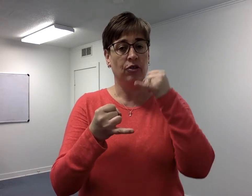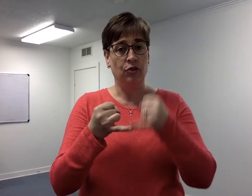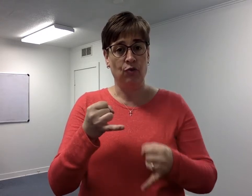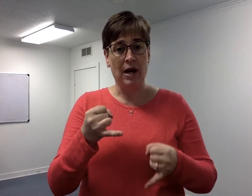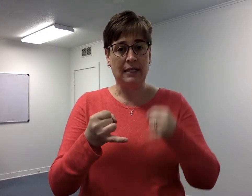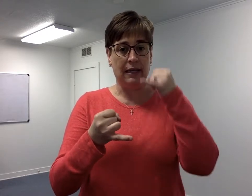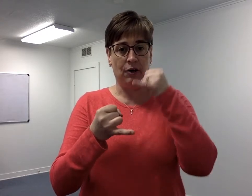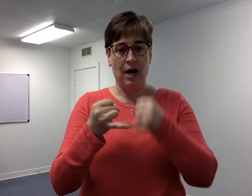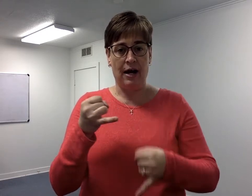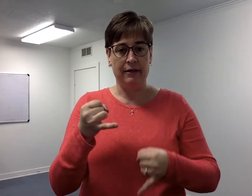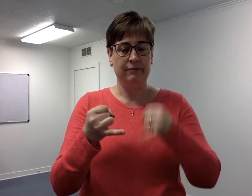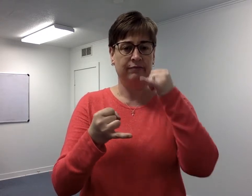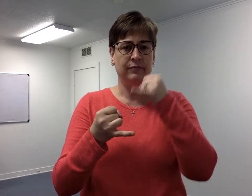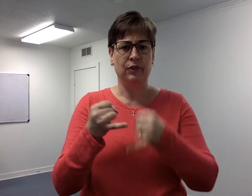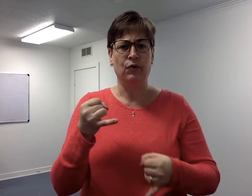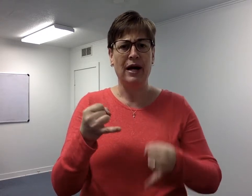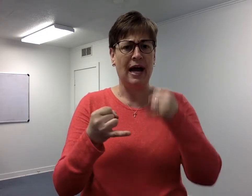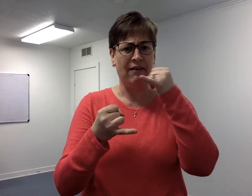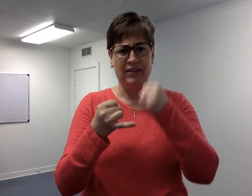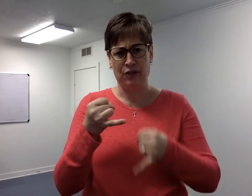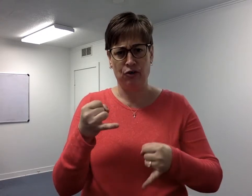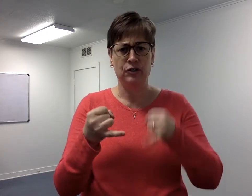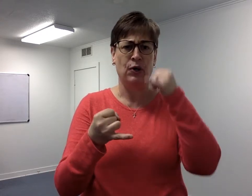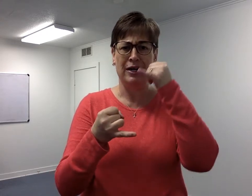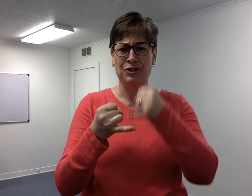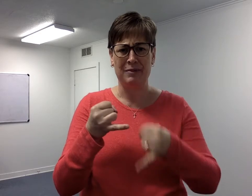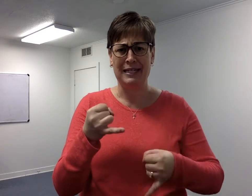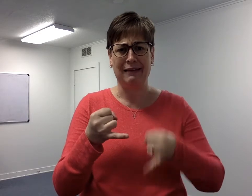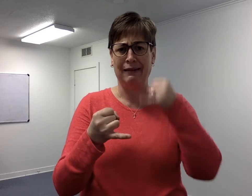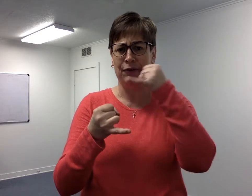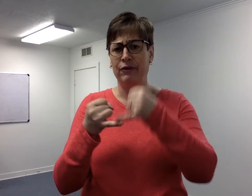the right letter I, the right eye finger. Sorry, I shouldn't be saying letter.